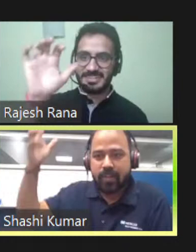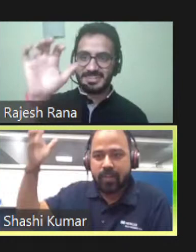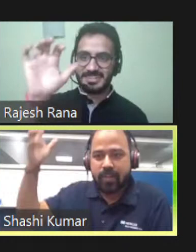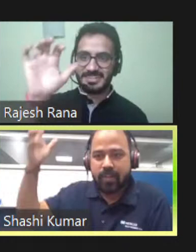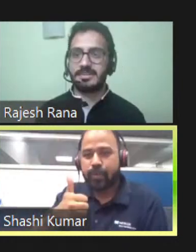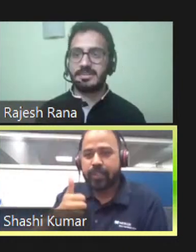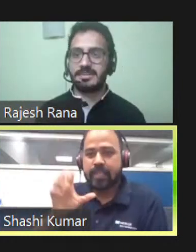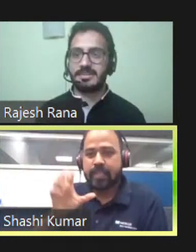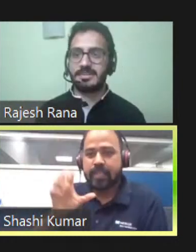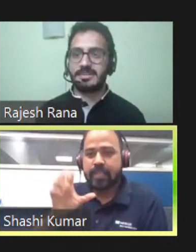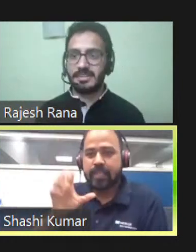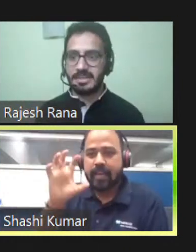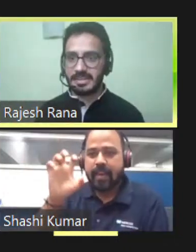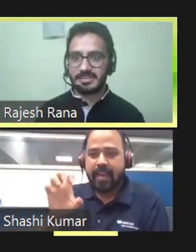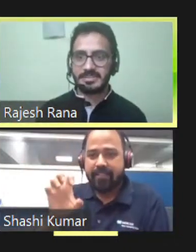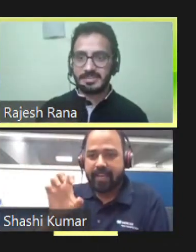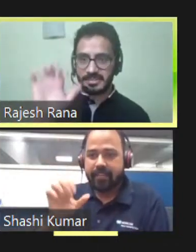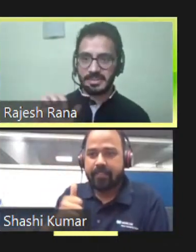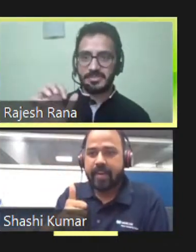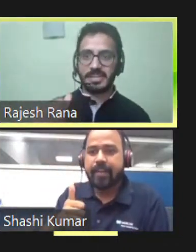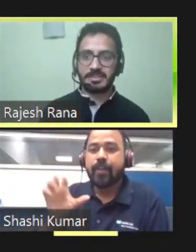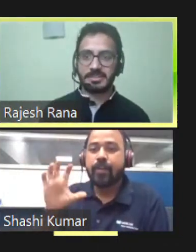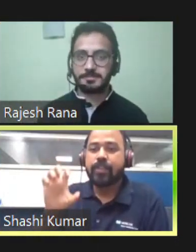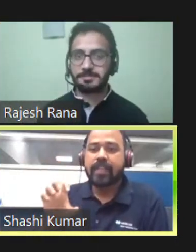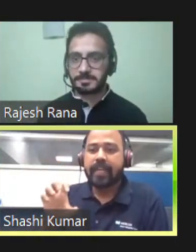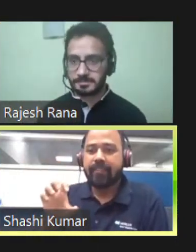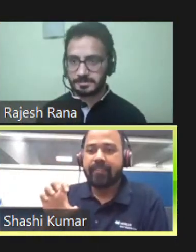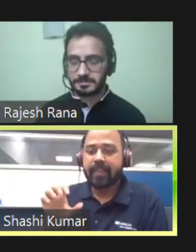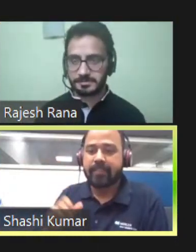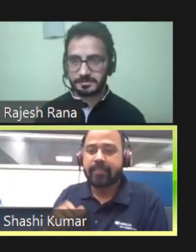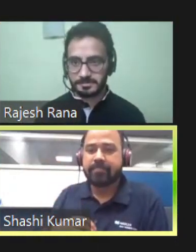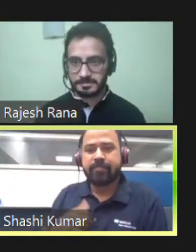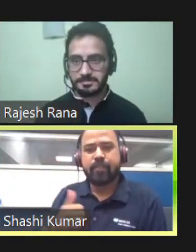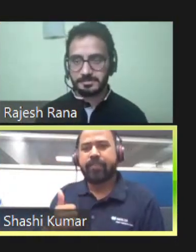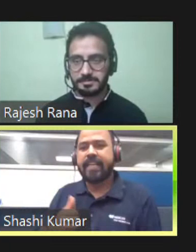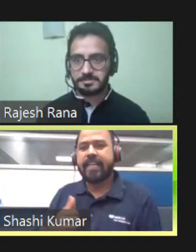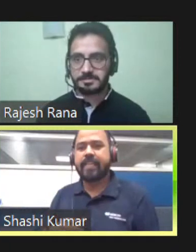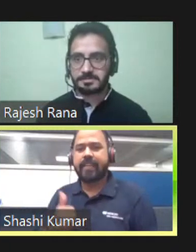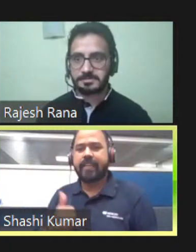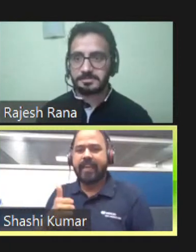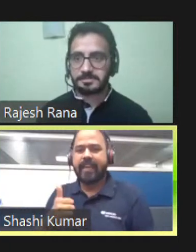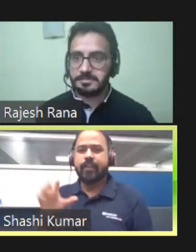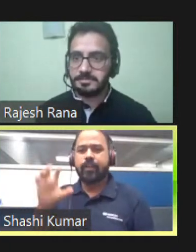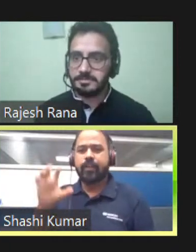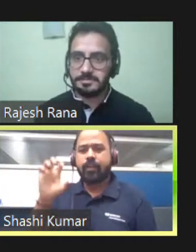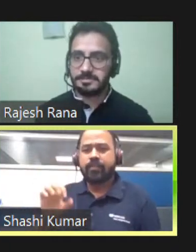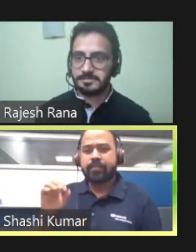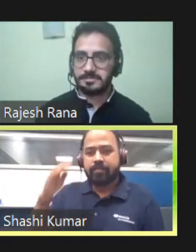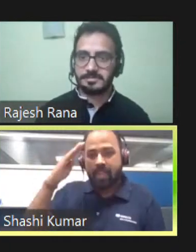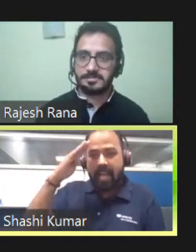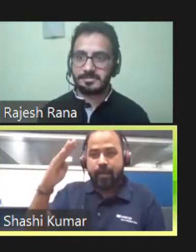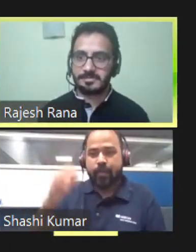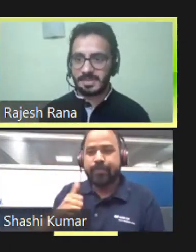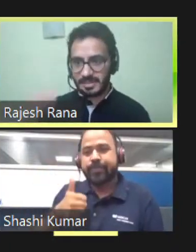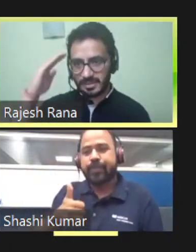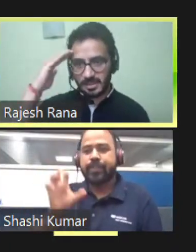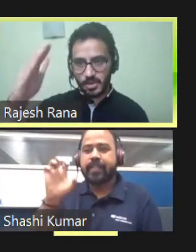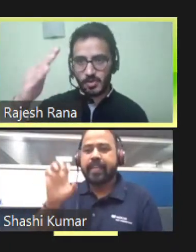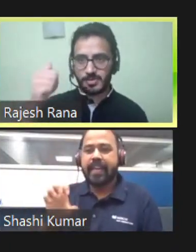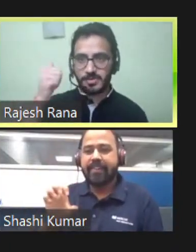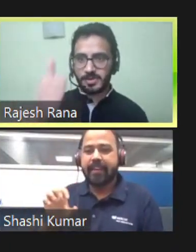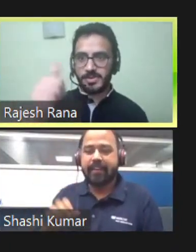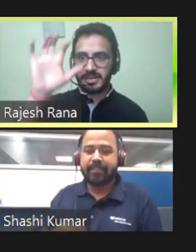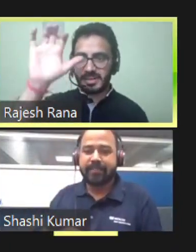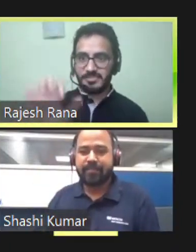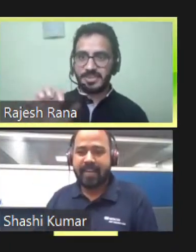either. So good Right. evening. Right? Good evening. So we can say, hey, hello, Hello. good